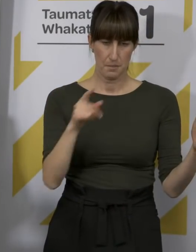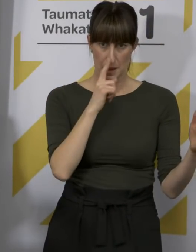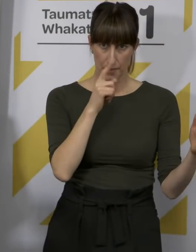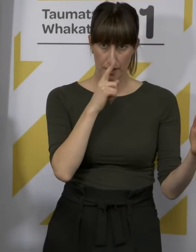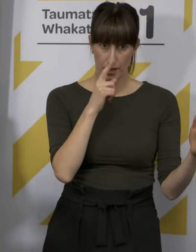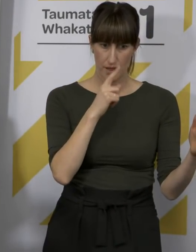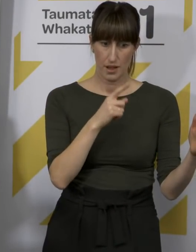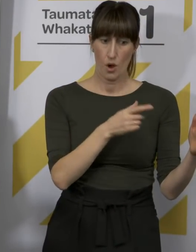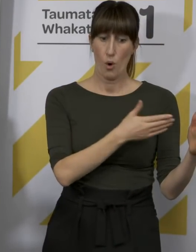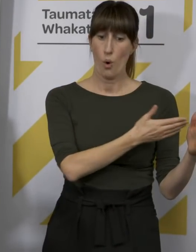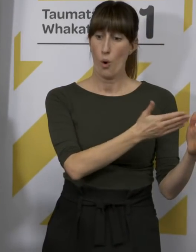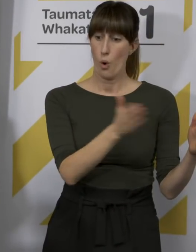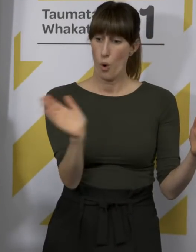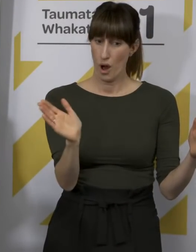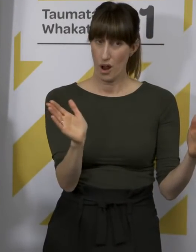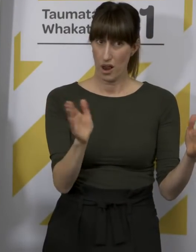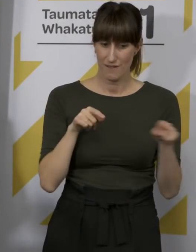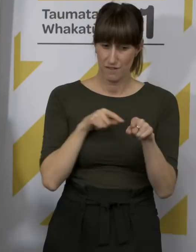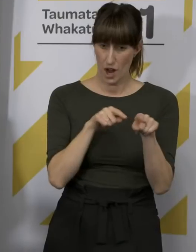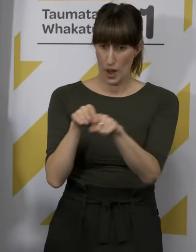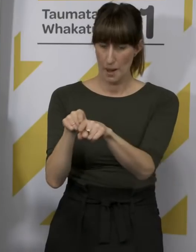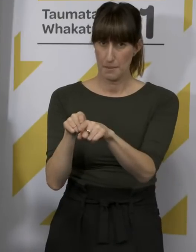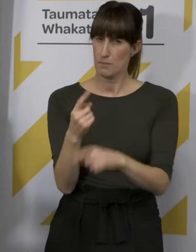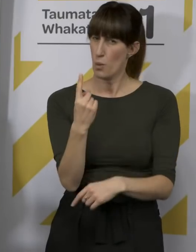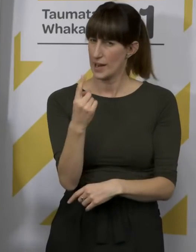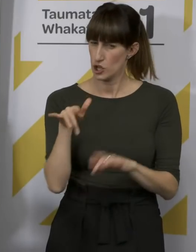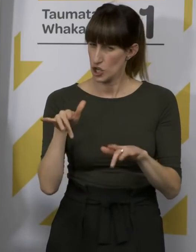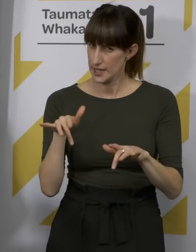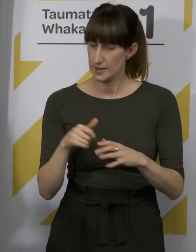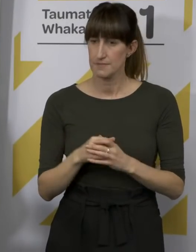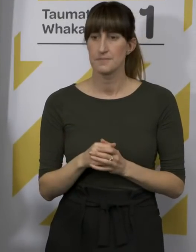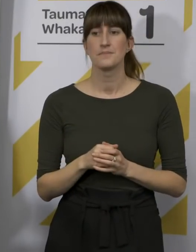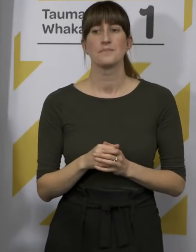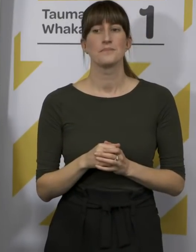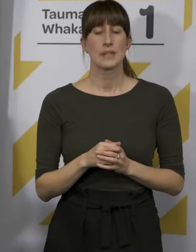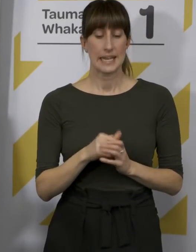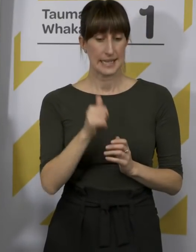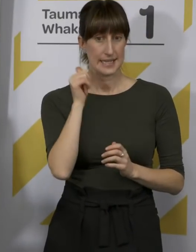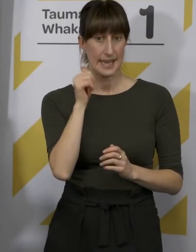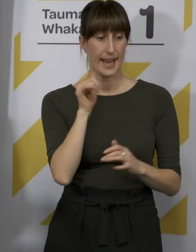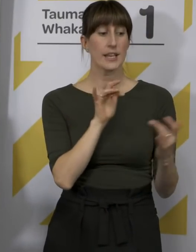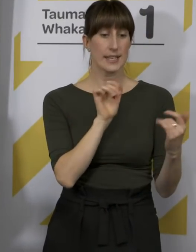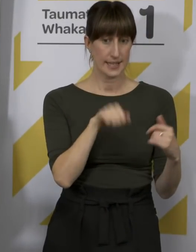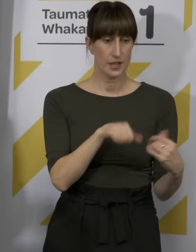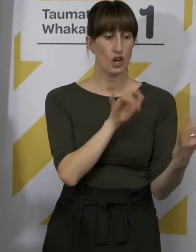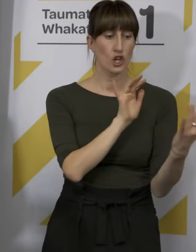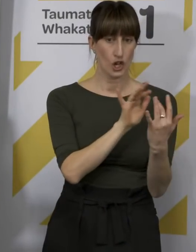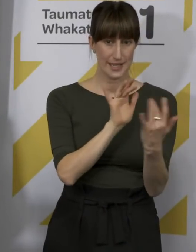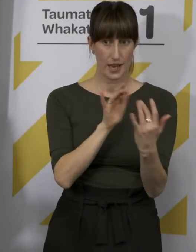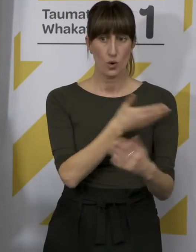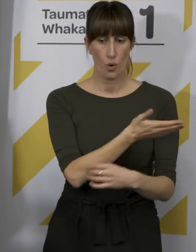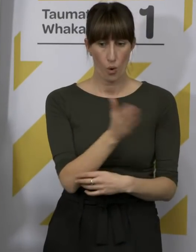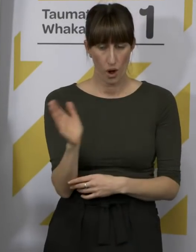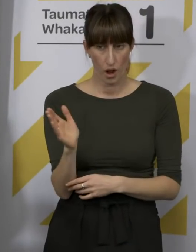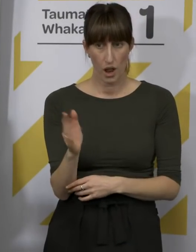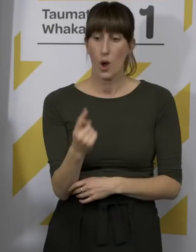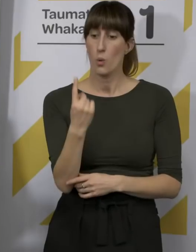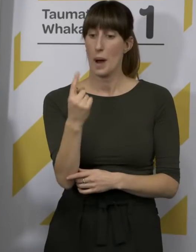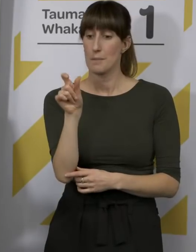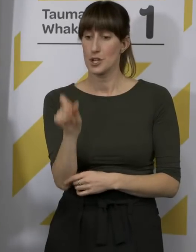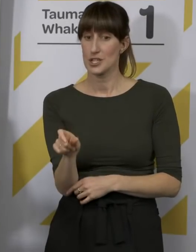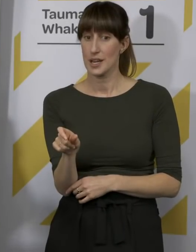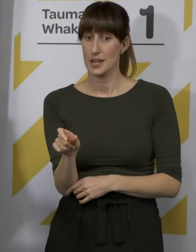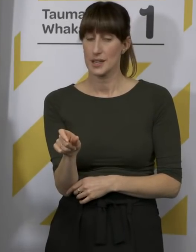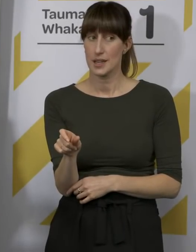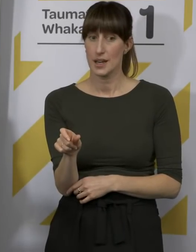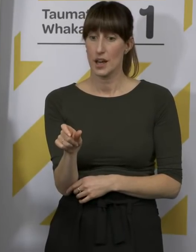been followed up yesterday. There had contact had been made by yesterday. And that person was found yesterday